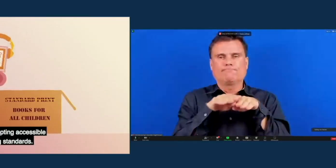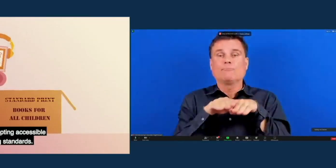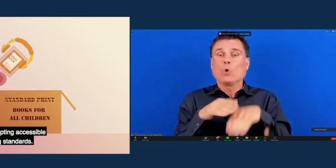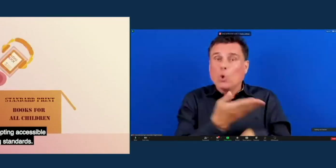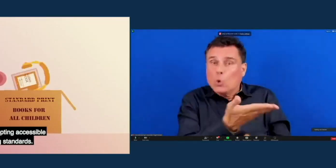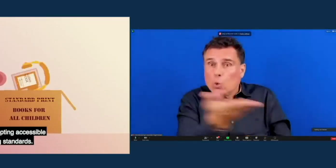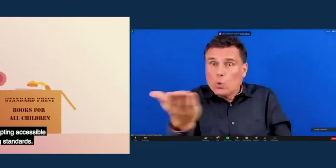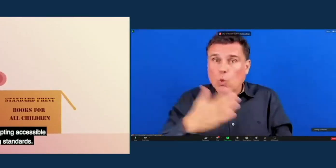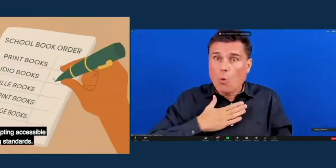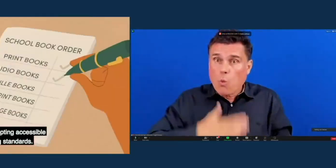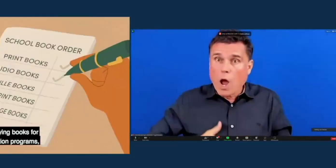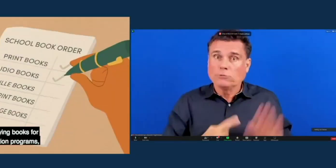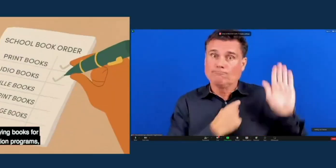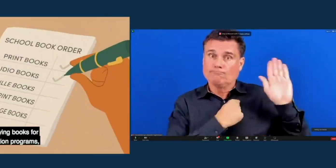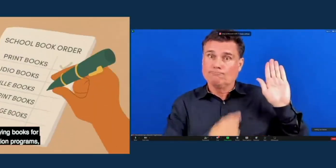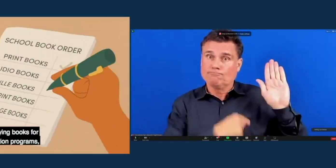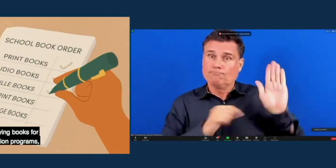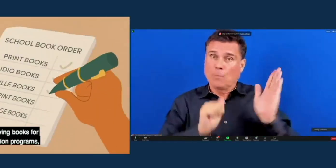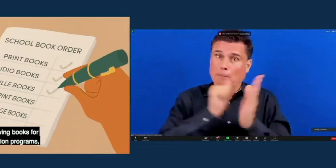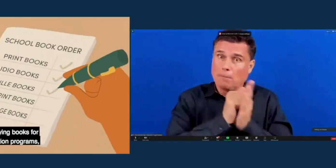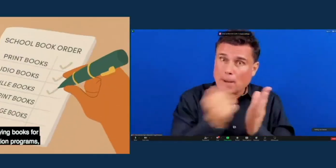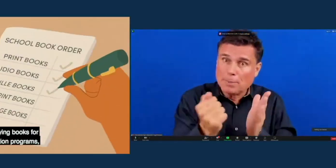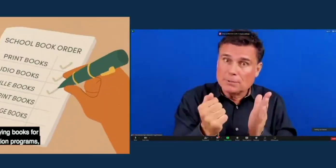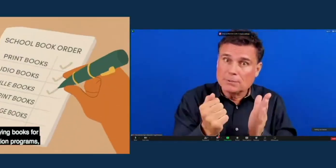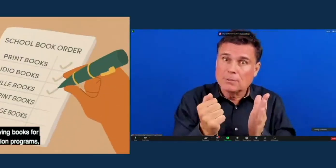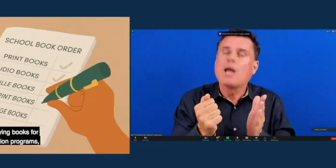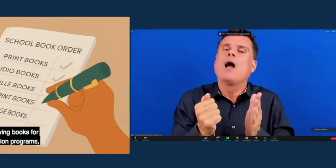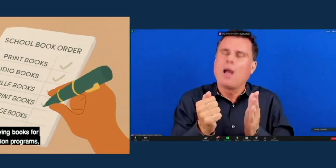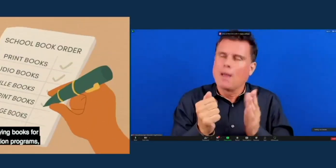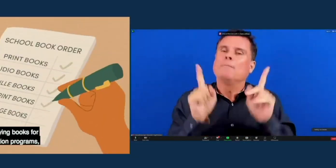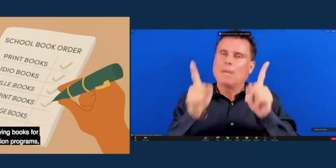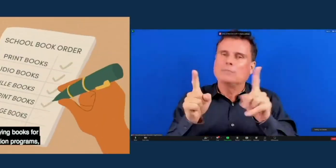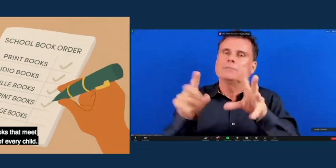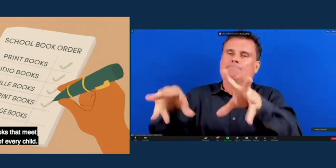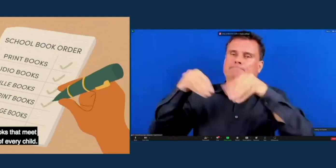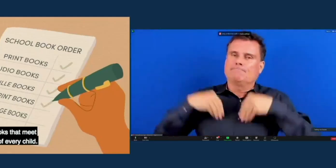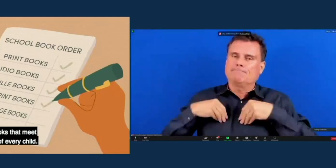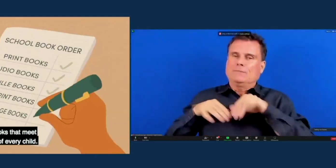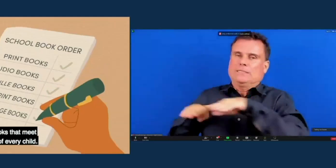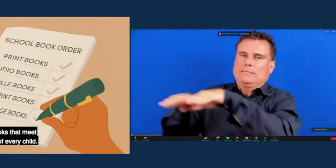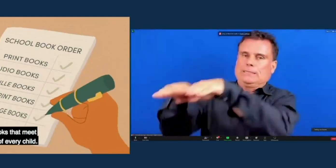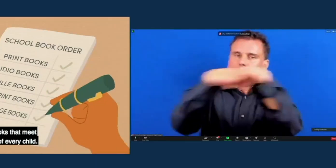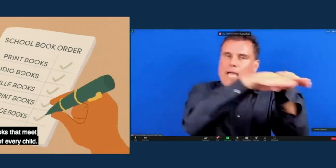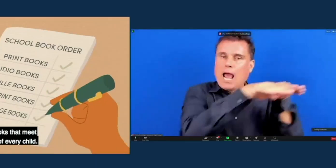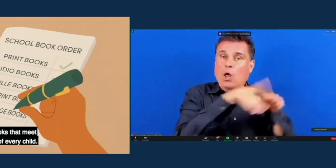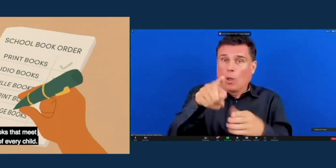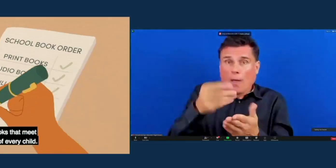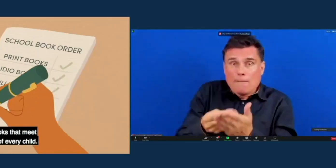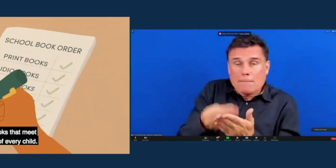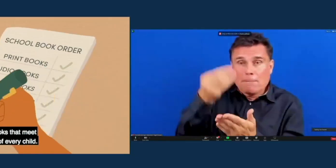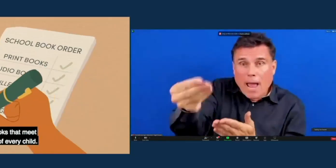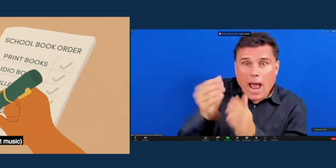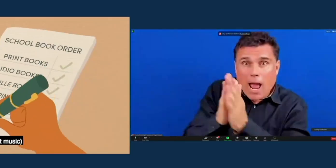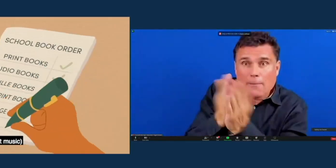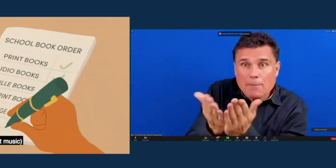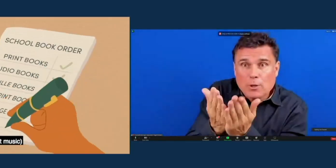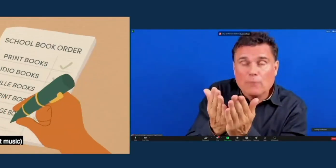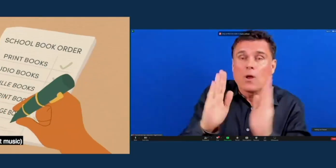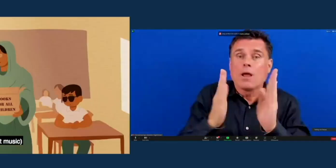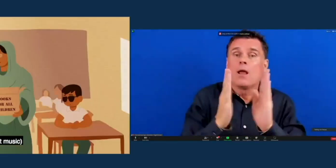accessible publishing standards. If you're buying books for your education programs, require books that meet the needs of every child.